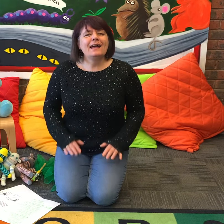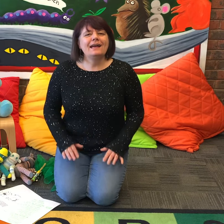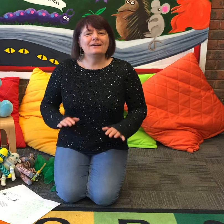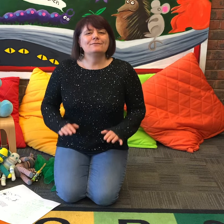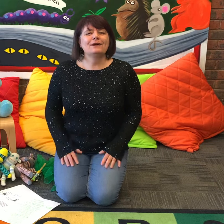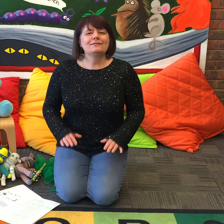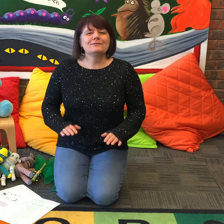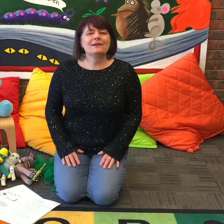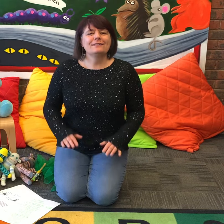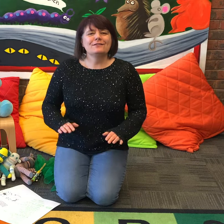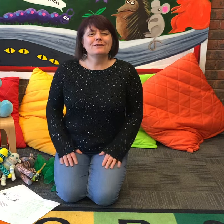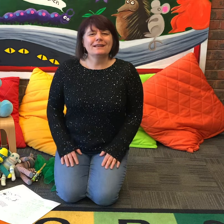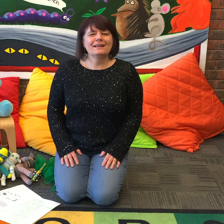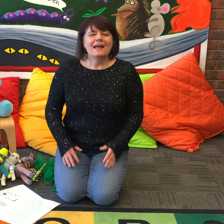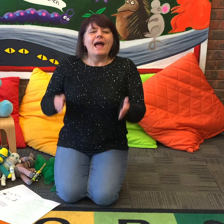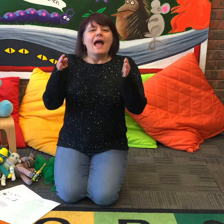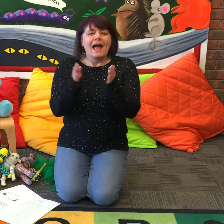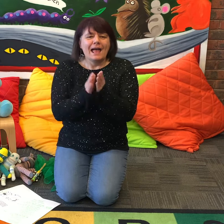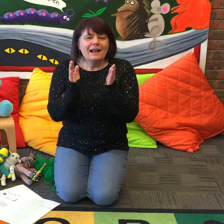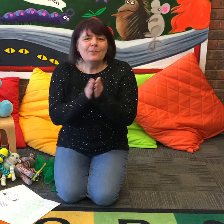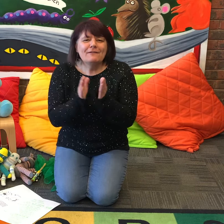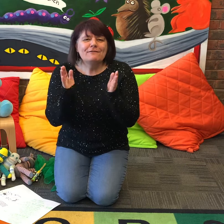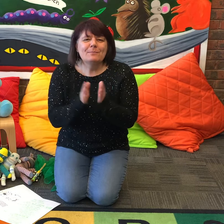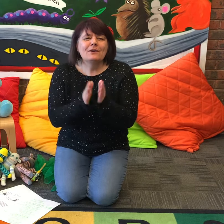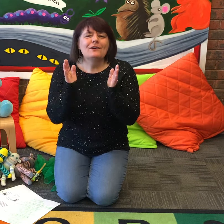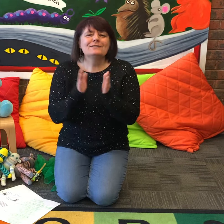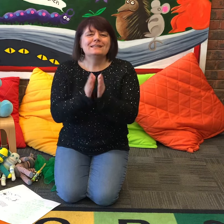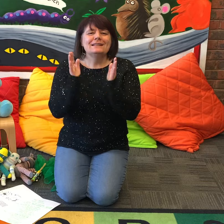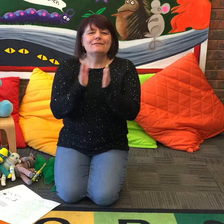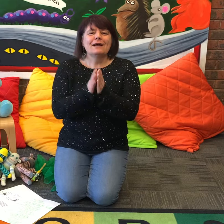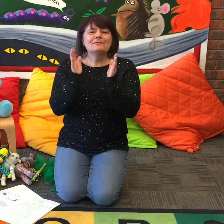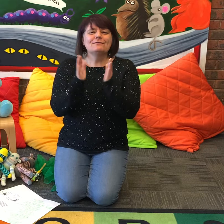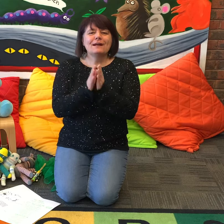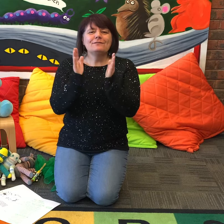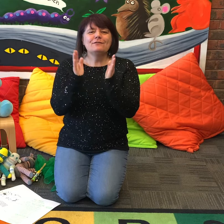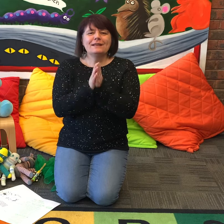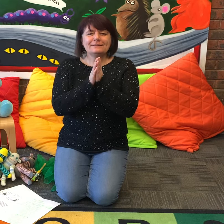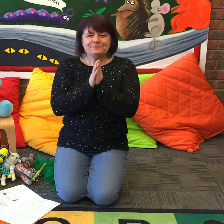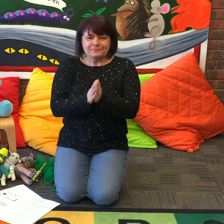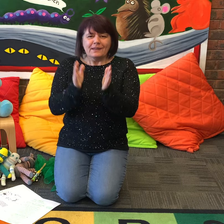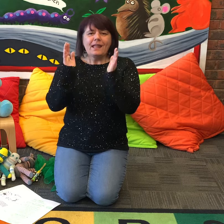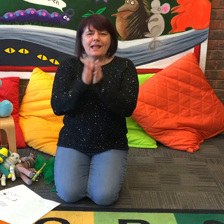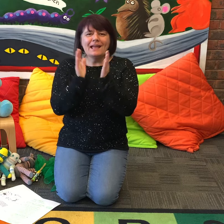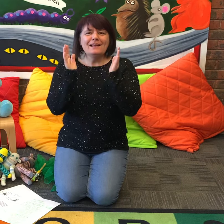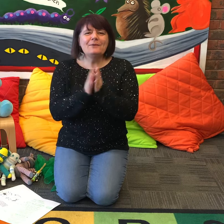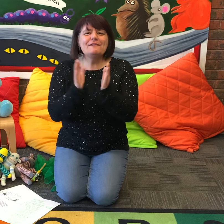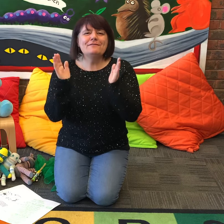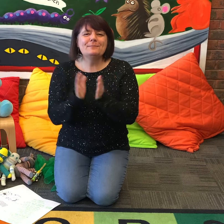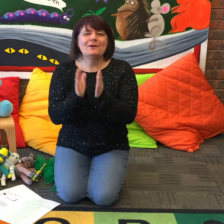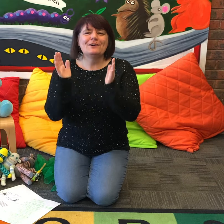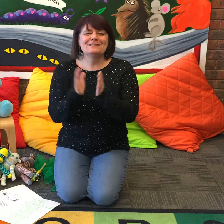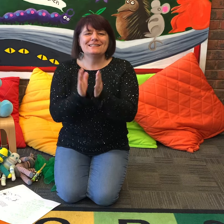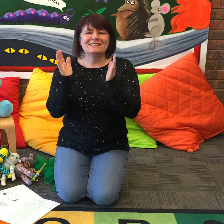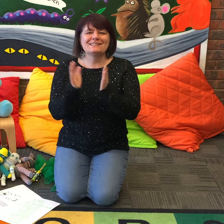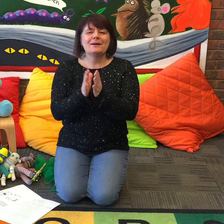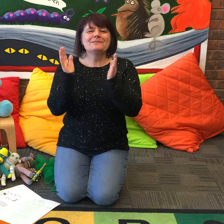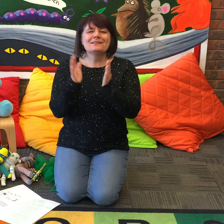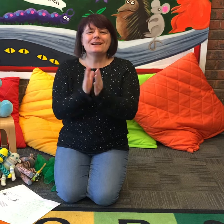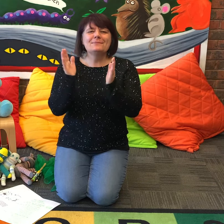1, 2, 3, 4, 5, 6, 7, 8, 9, 10, round and round the ring. Hello everybody, round and round the ring. Hello everybody, it's time to come and